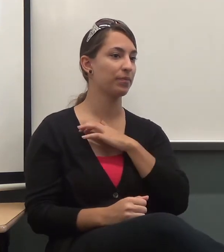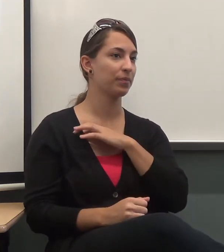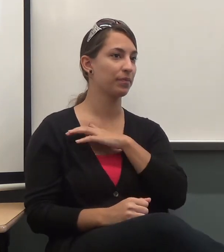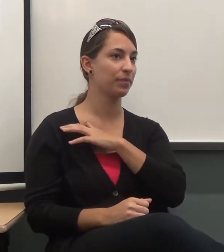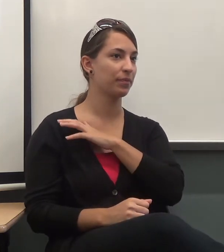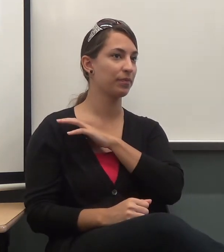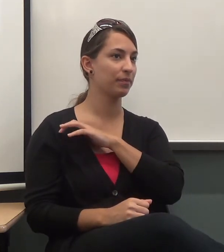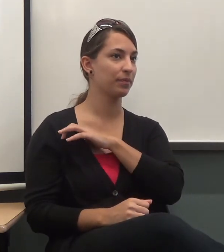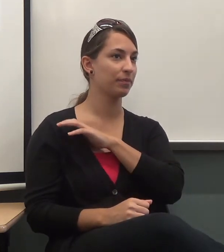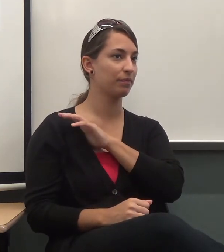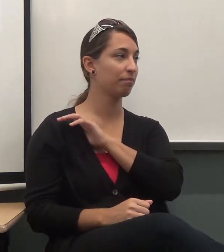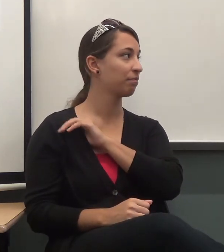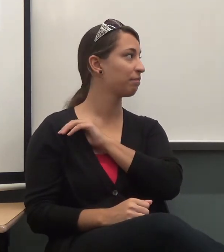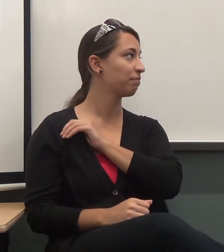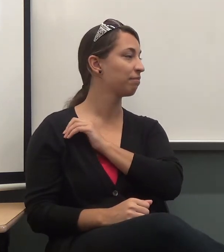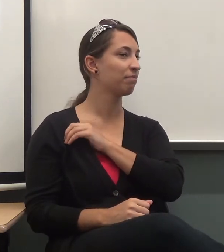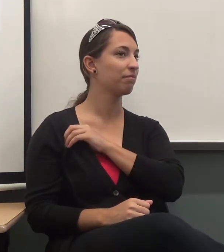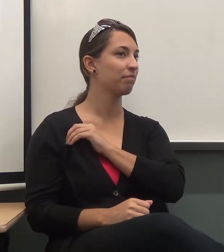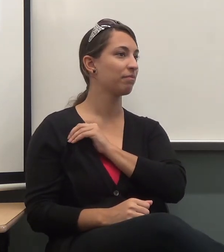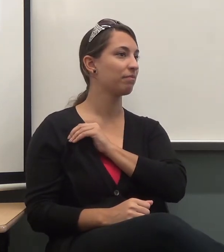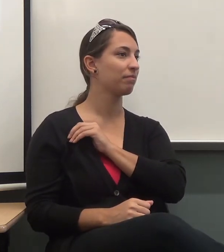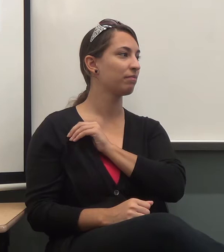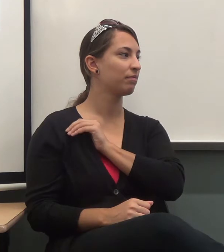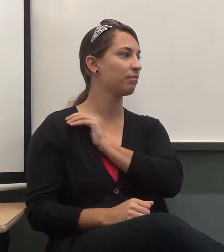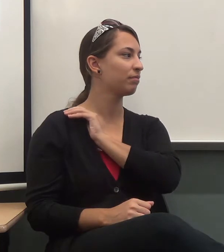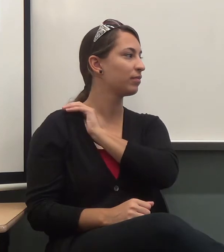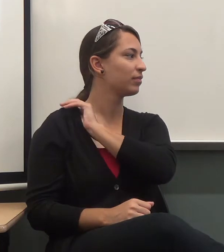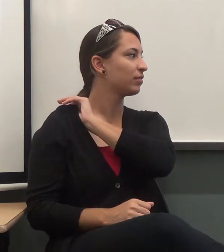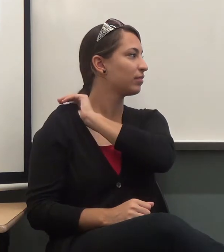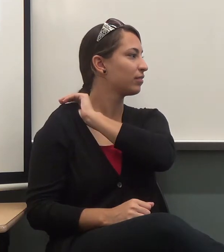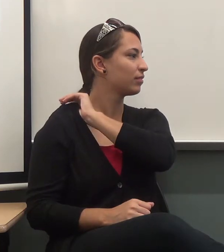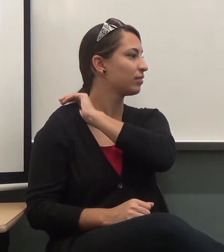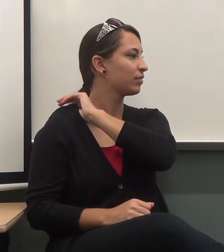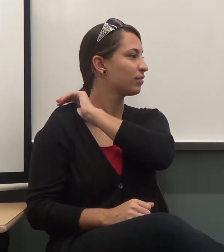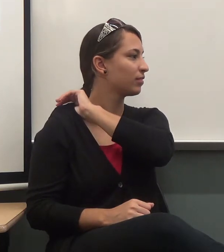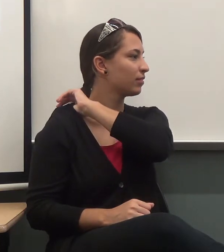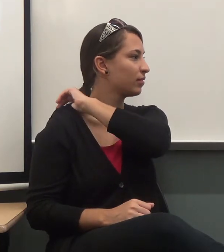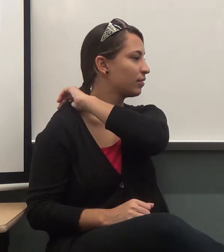We have our sentence, and we have our simple sentence structure.